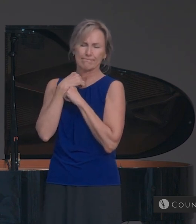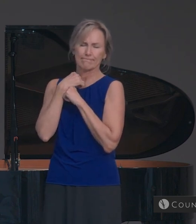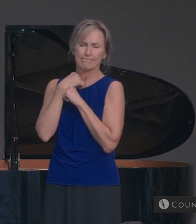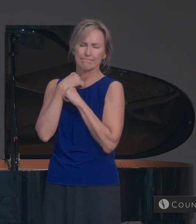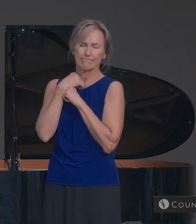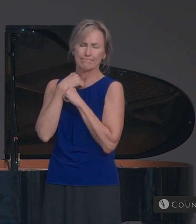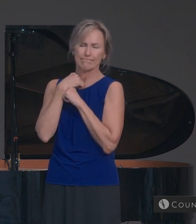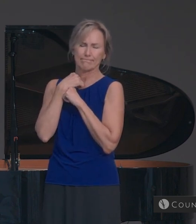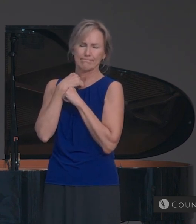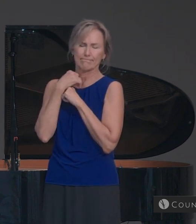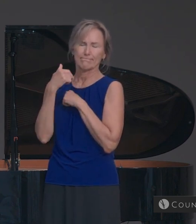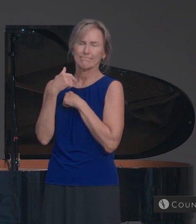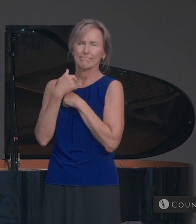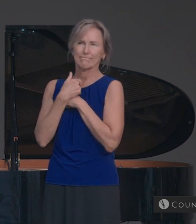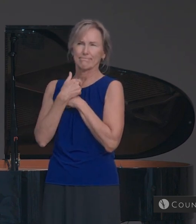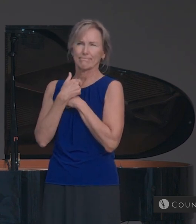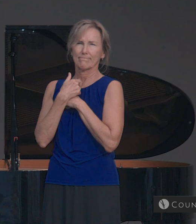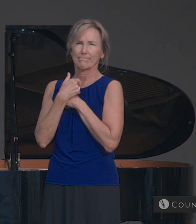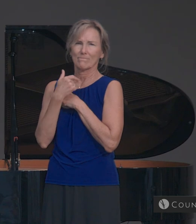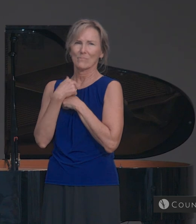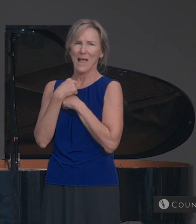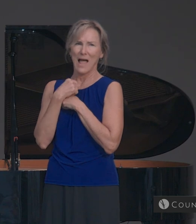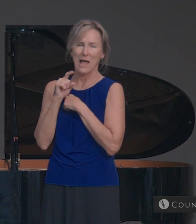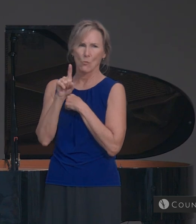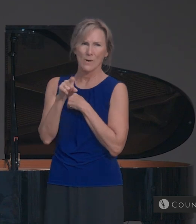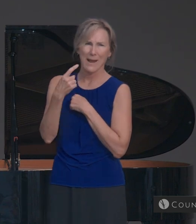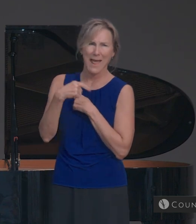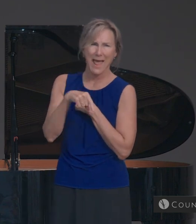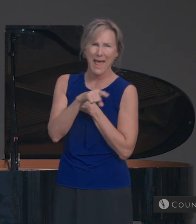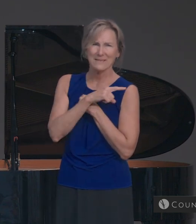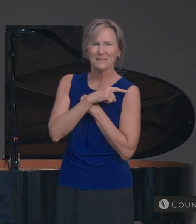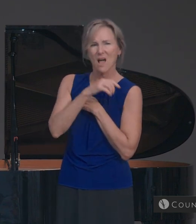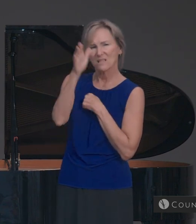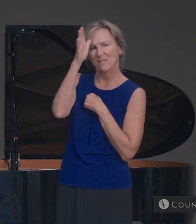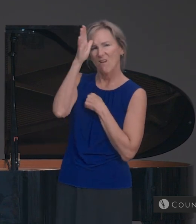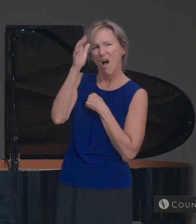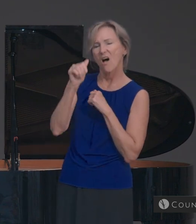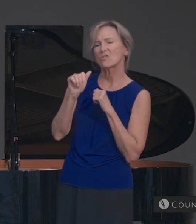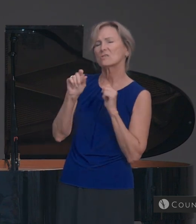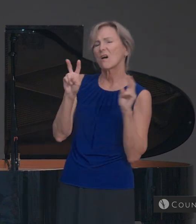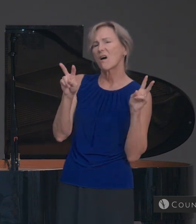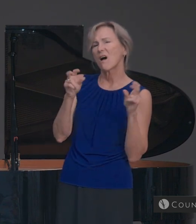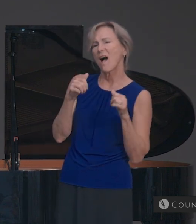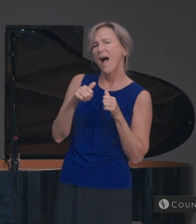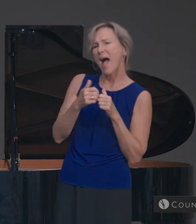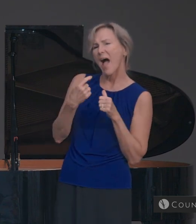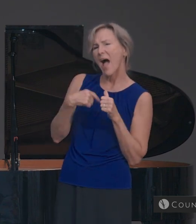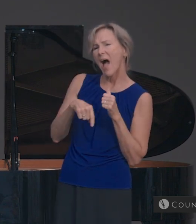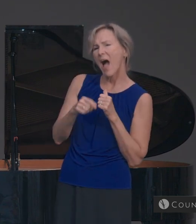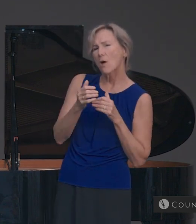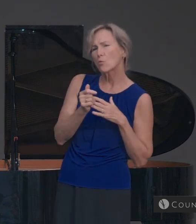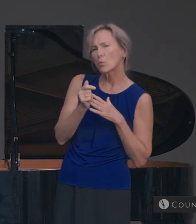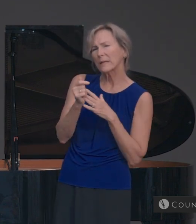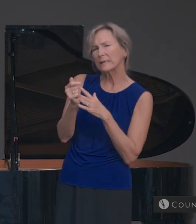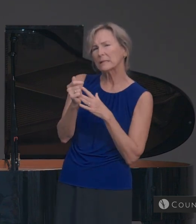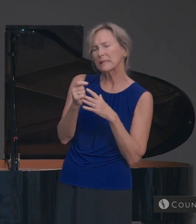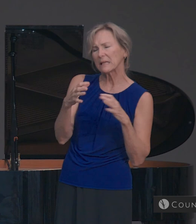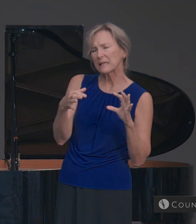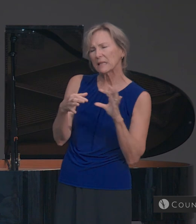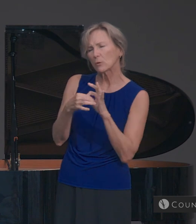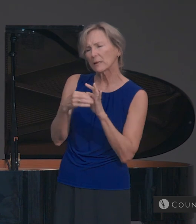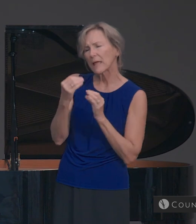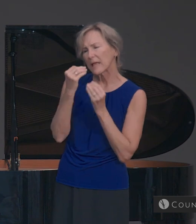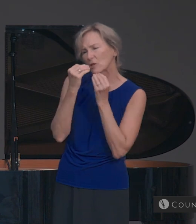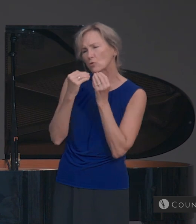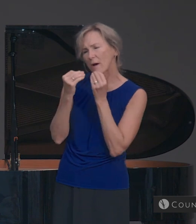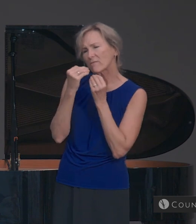are we leading when it comes to feasts? Are your feasts about God?